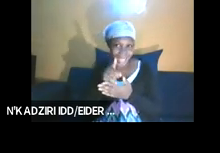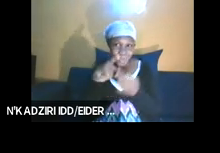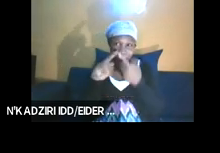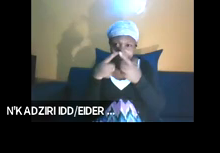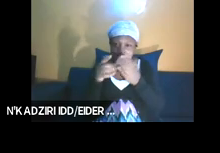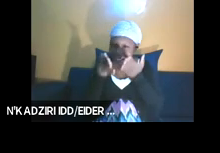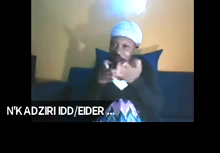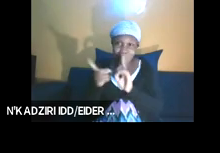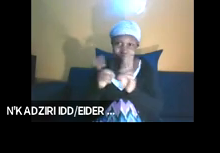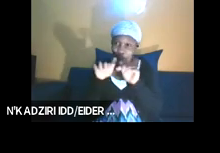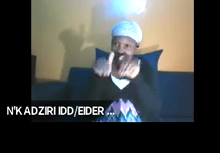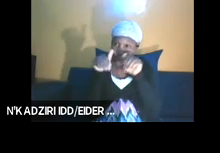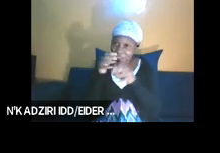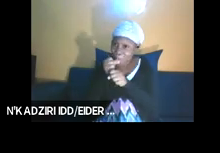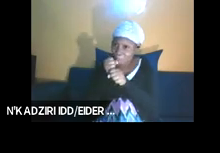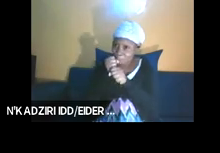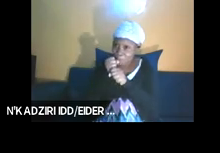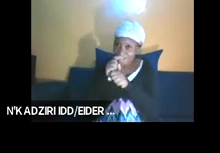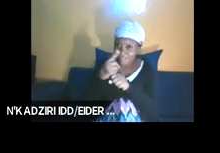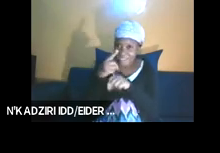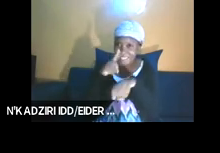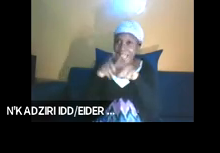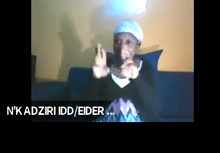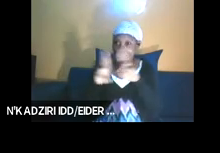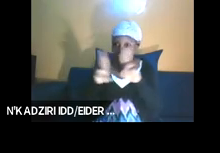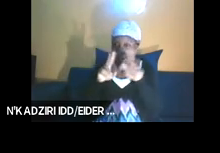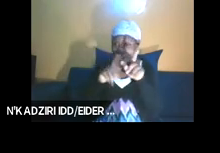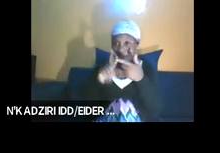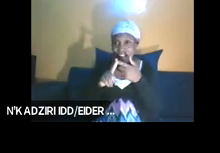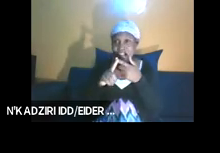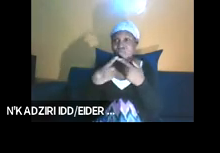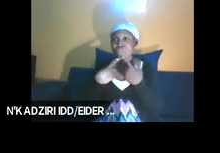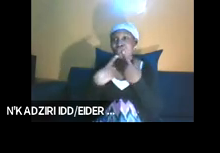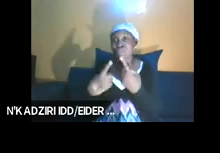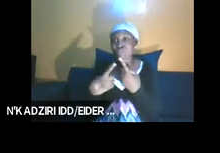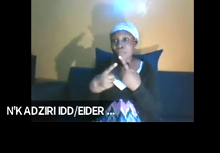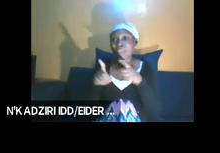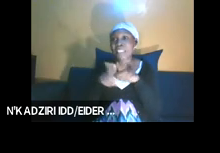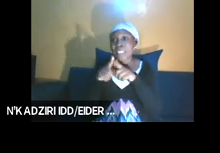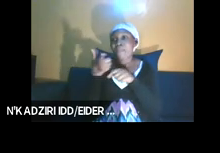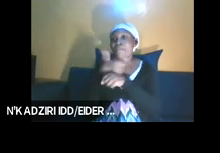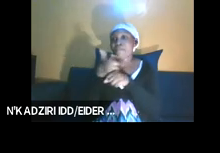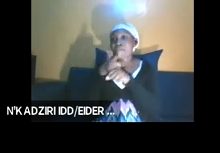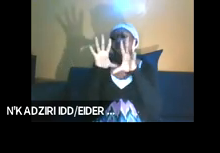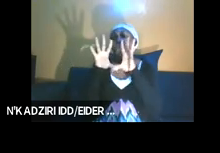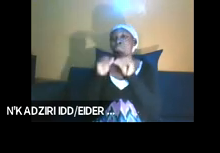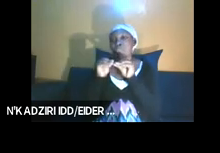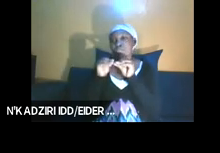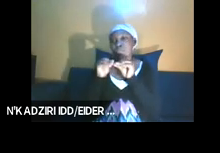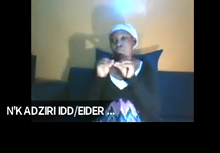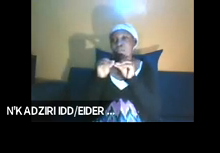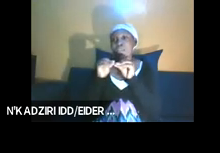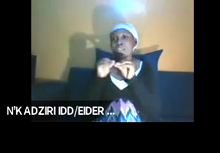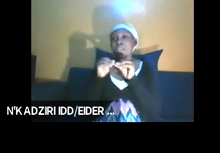to speak. So that is awesome. Put off your video as well, because if you're not speaking, we want to save the